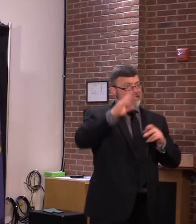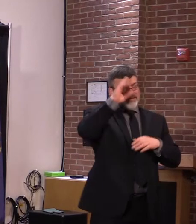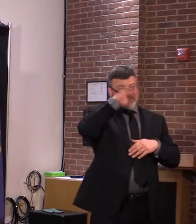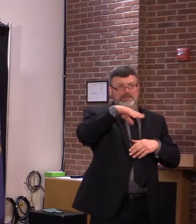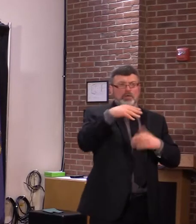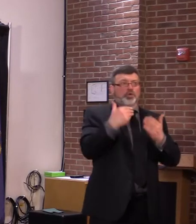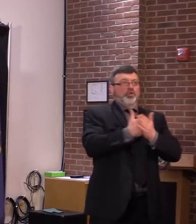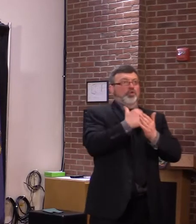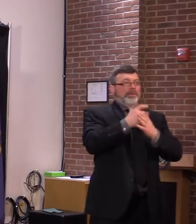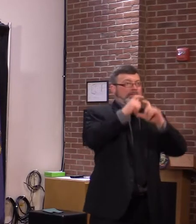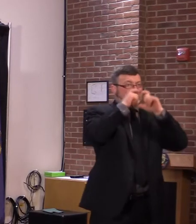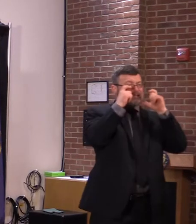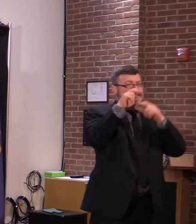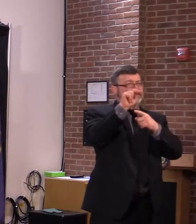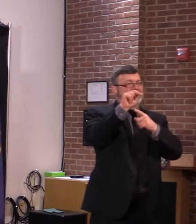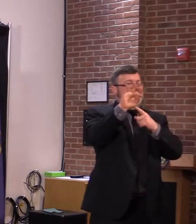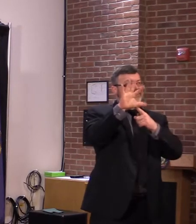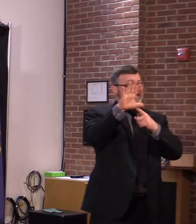health centers?